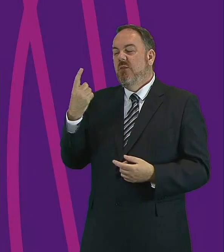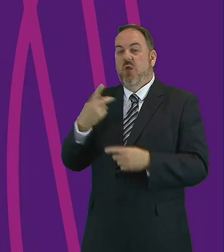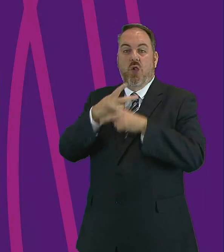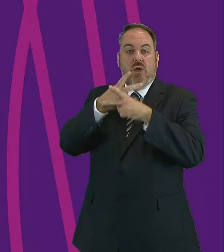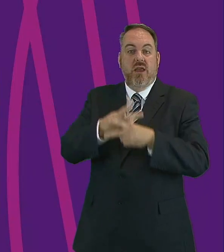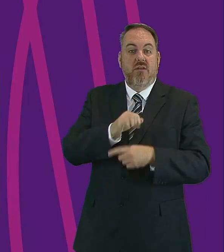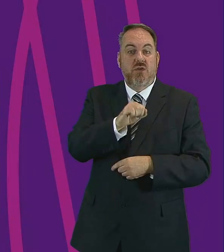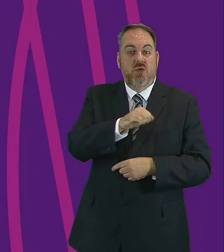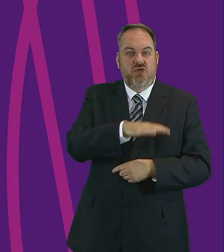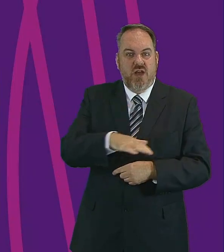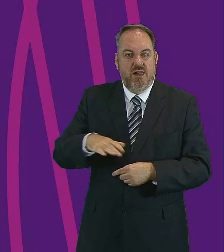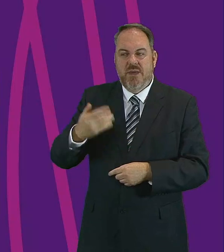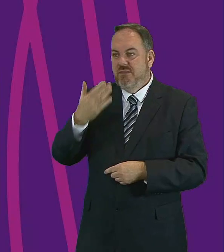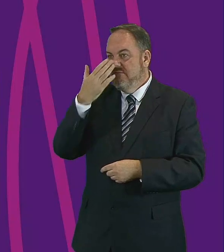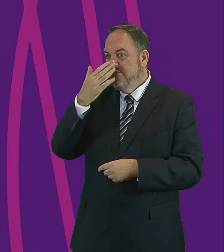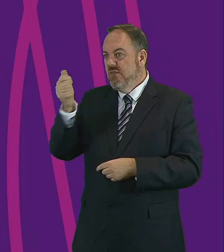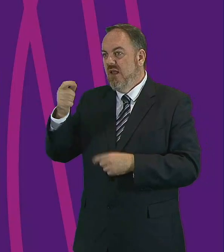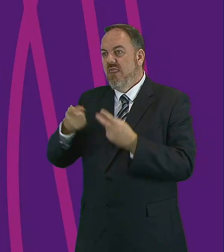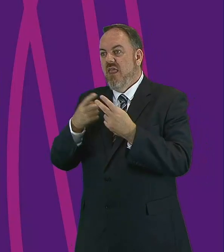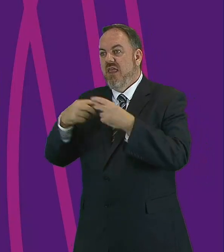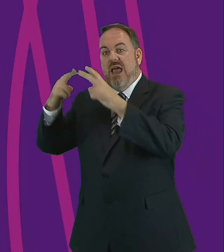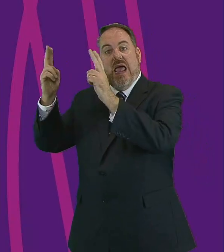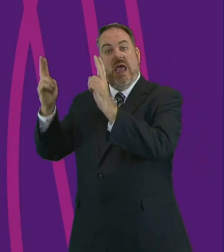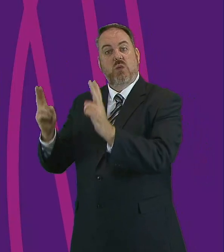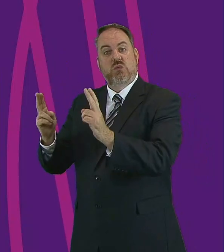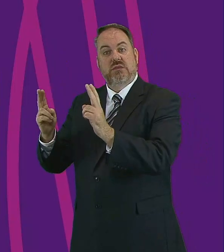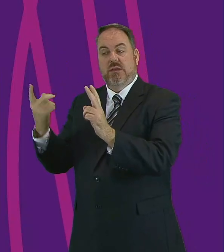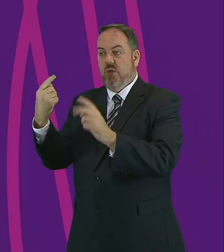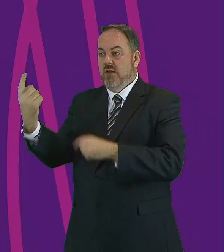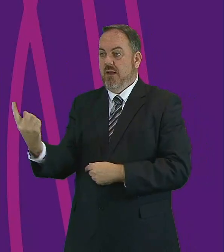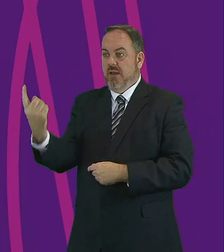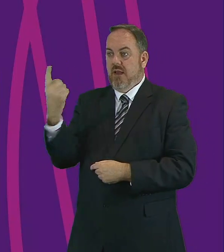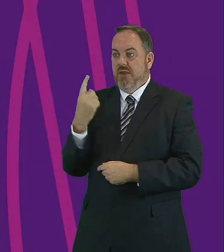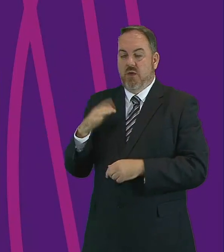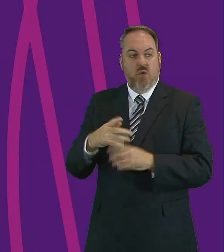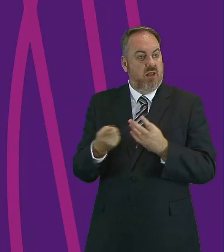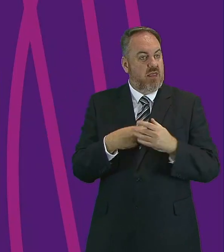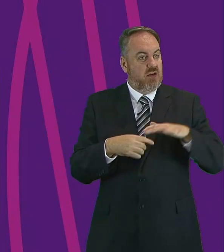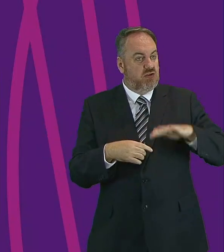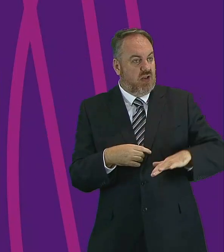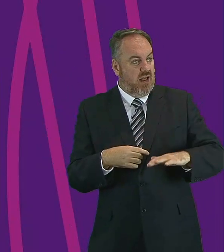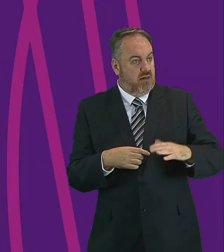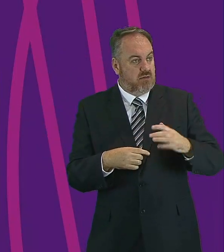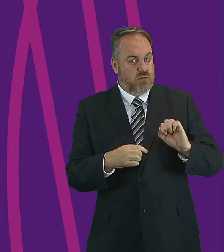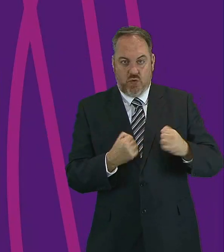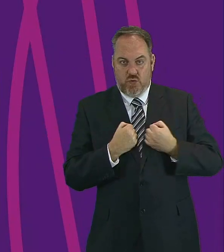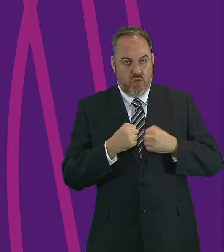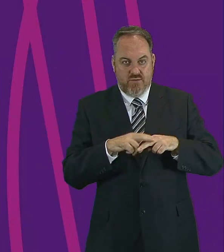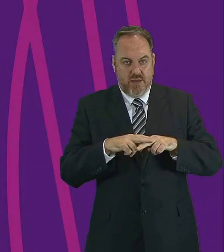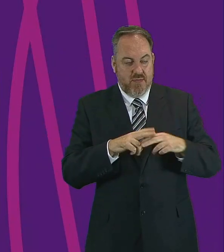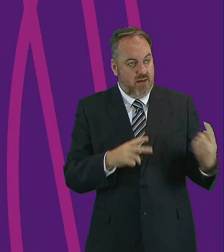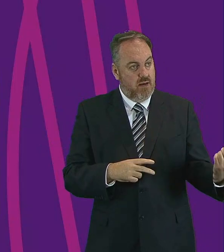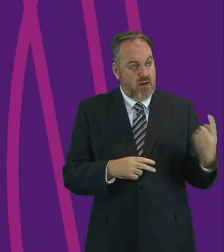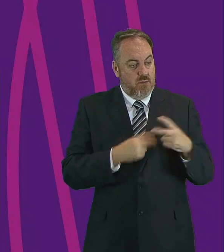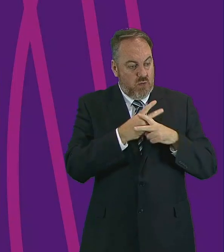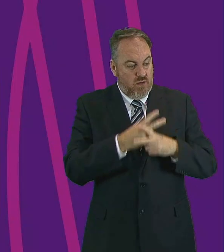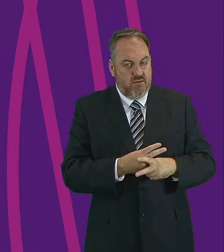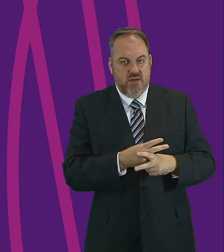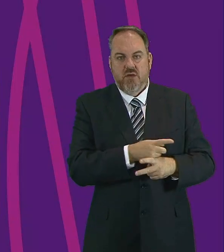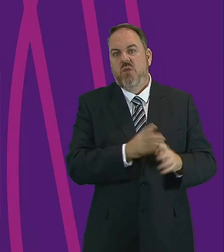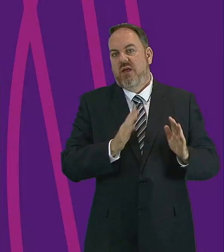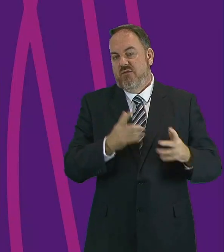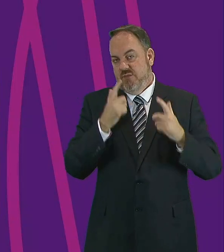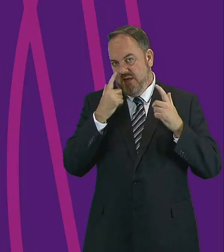involving someone from another household entering your home or a child entering your home. What we try to do is be as